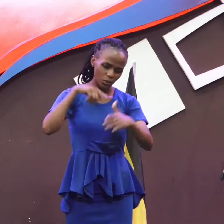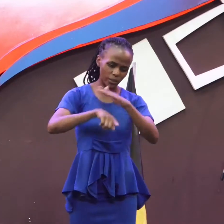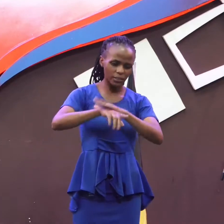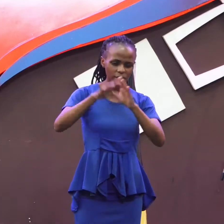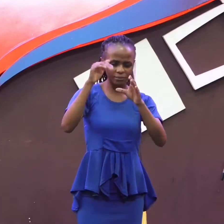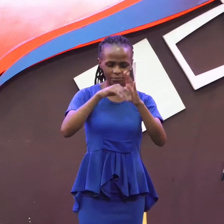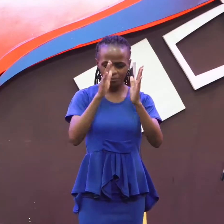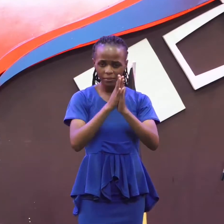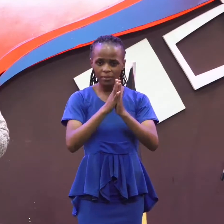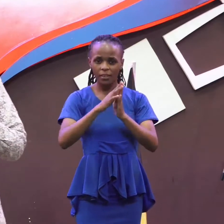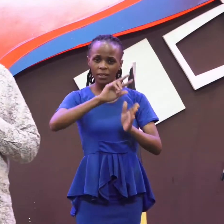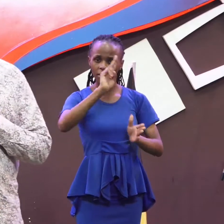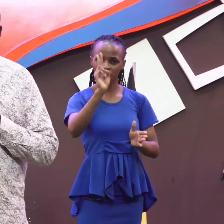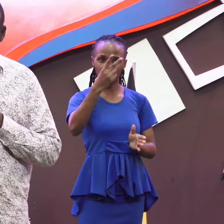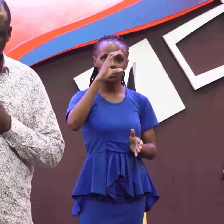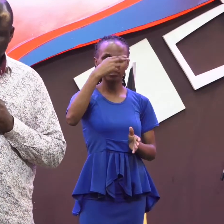enter into prayer.